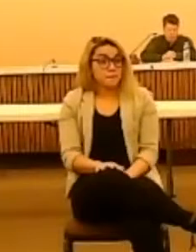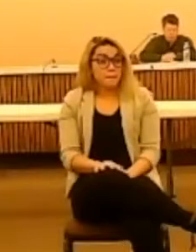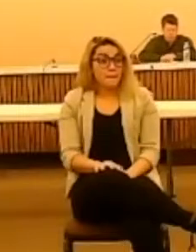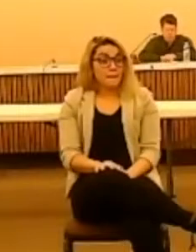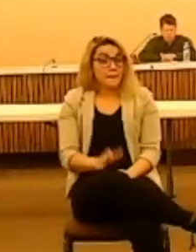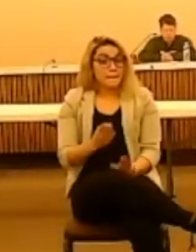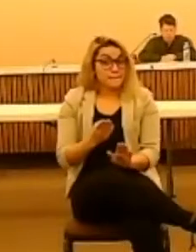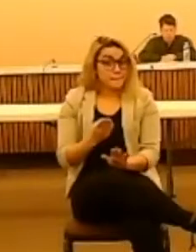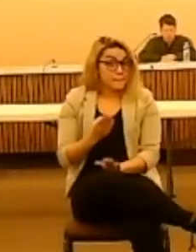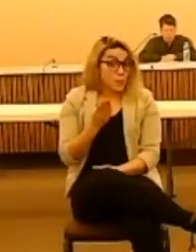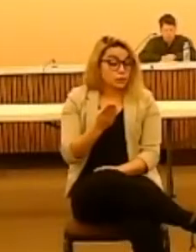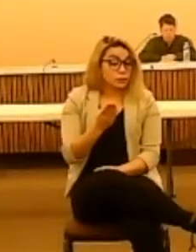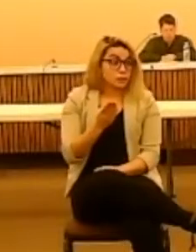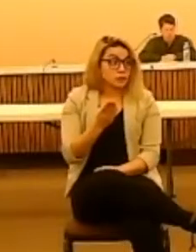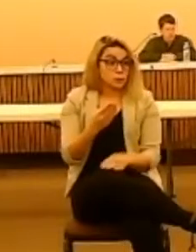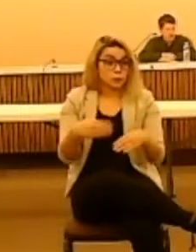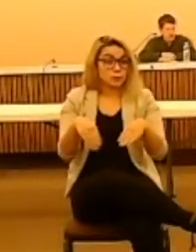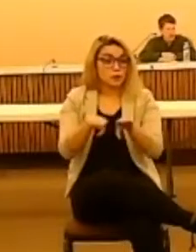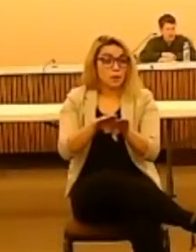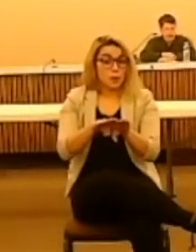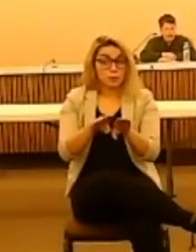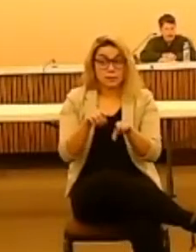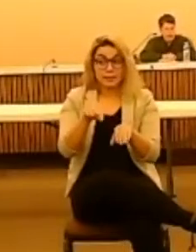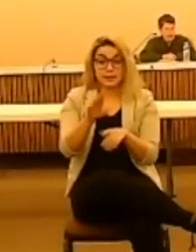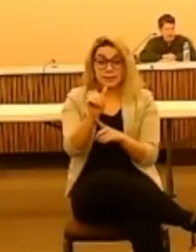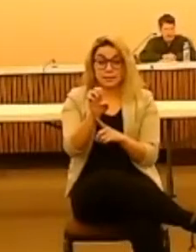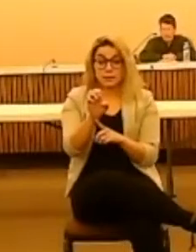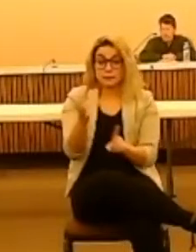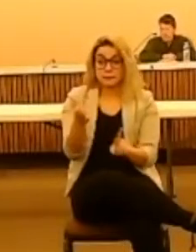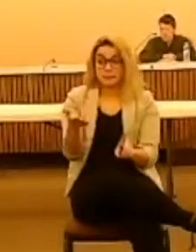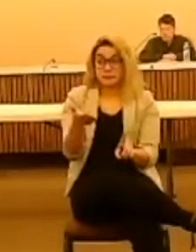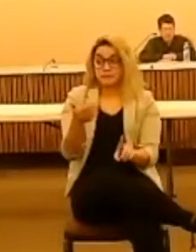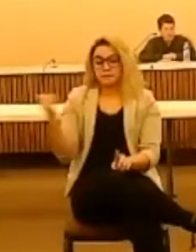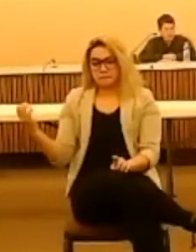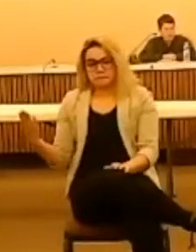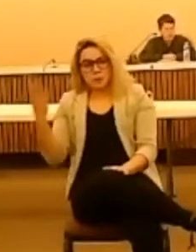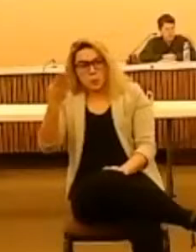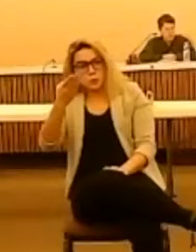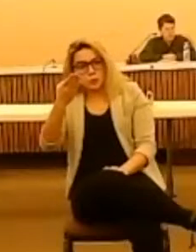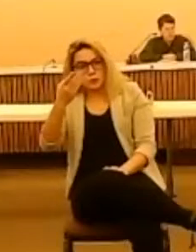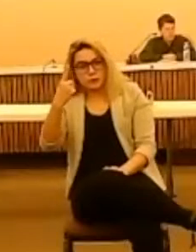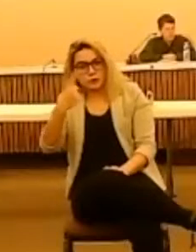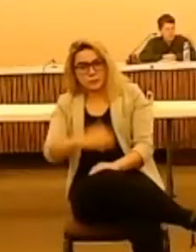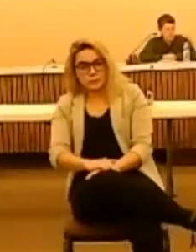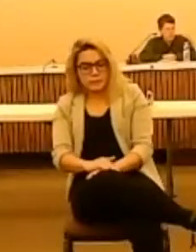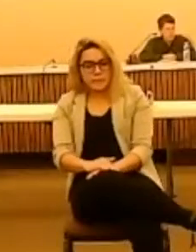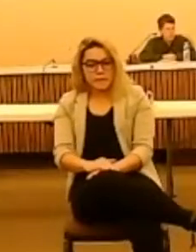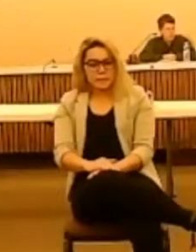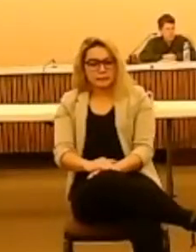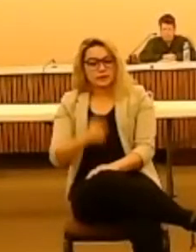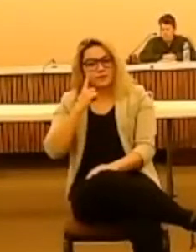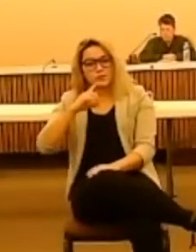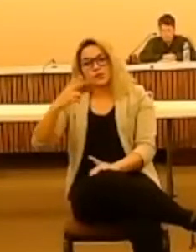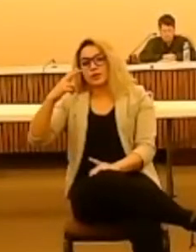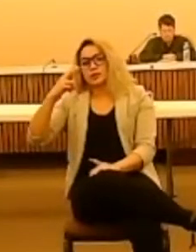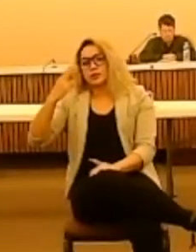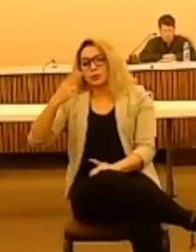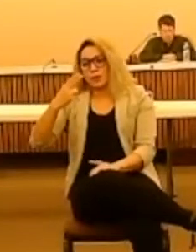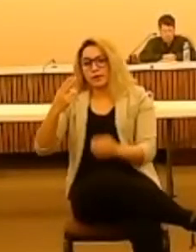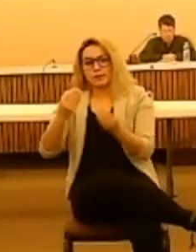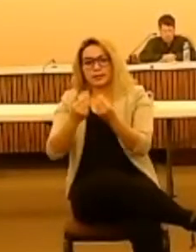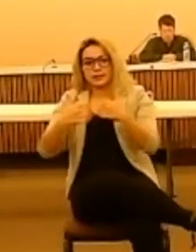I get a motion to close the public hearing? I'll make a motion to close the public hearing for the historical